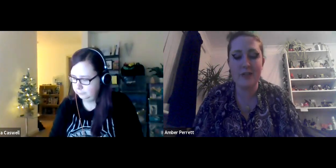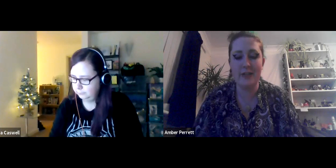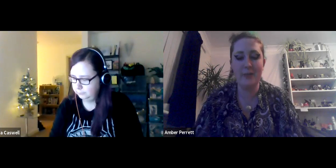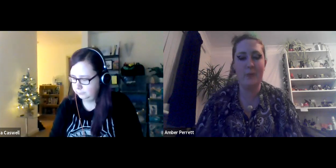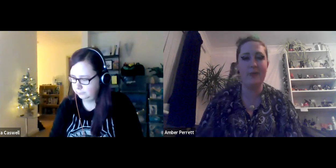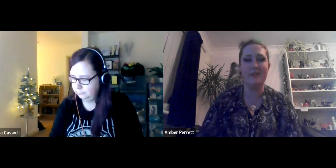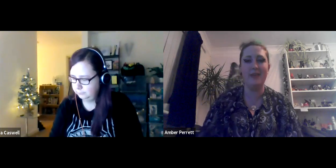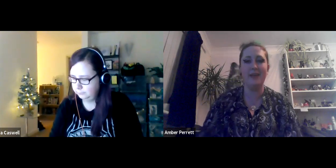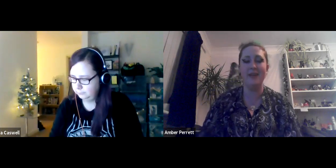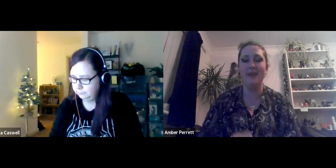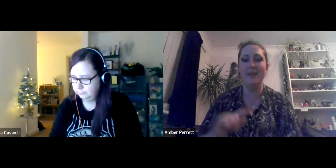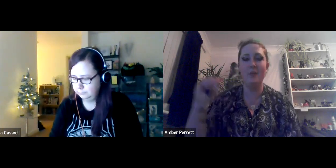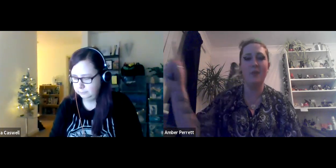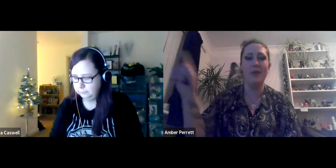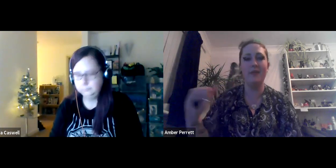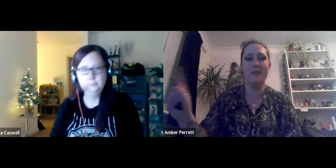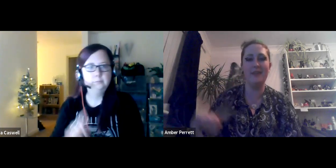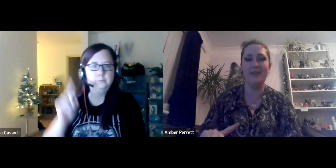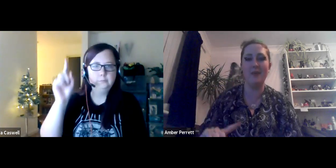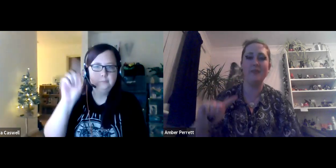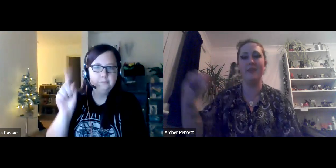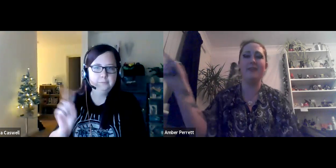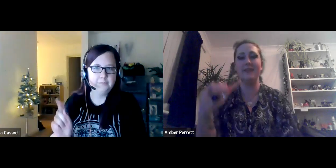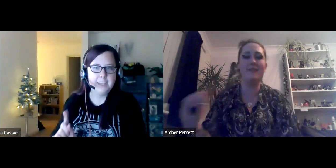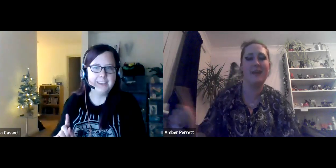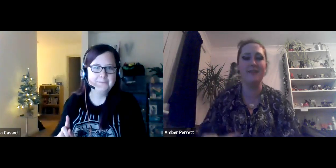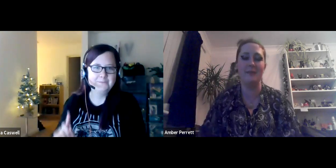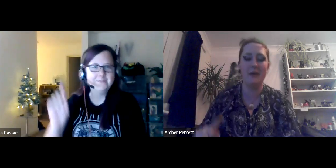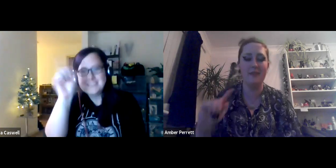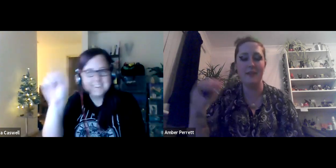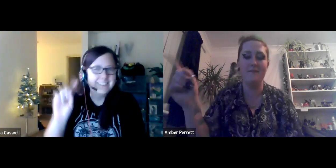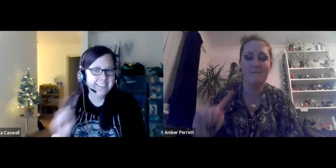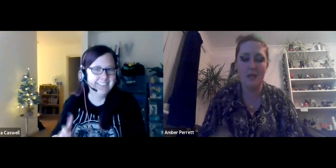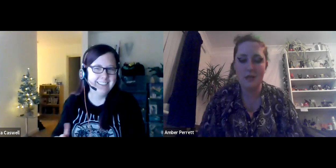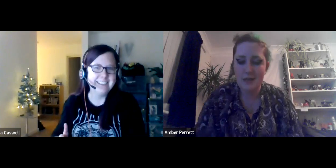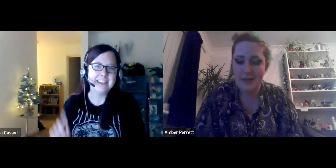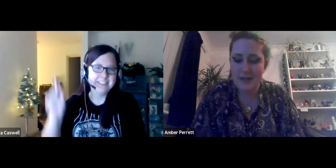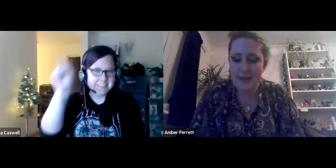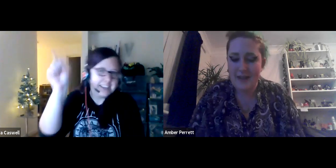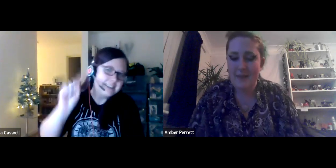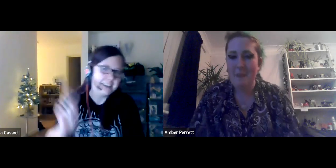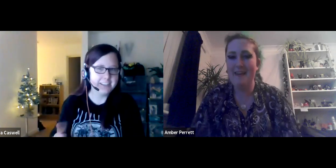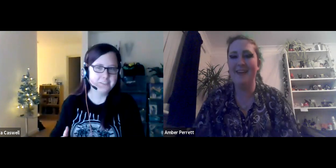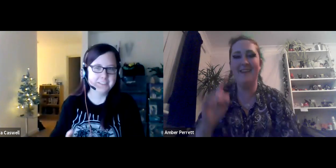Electrician was the zigzag, wasn't it? The sassy person. Yeah, it's the